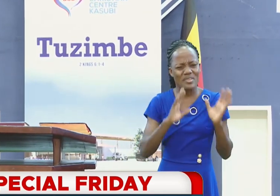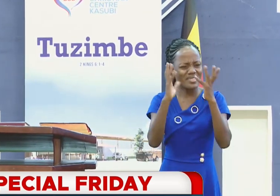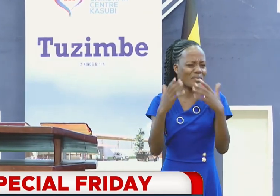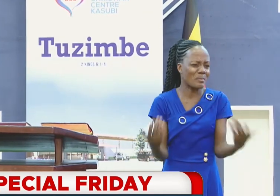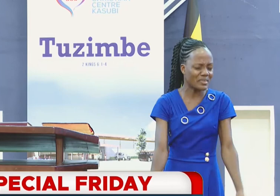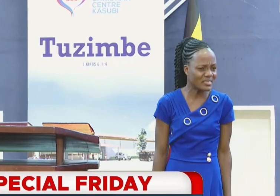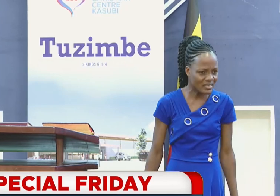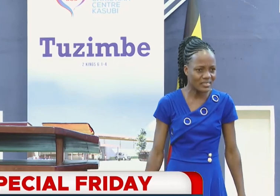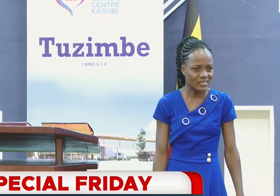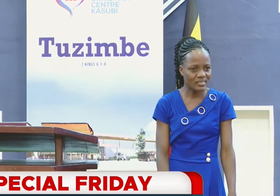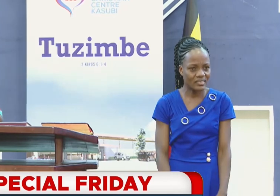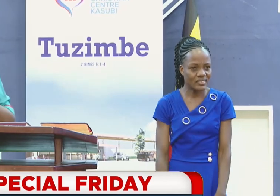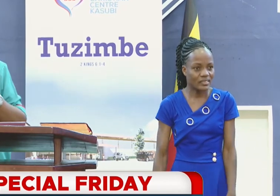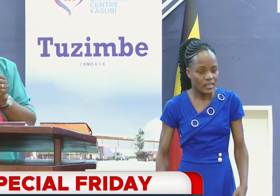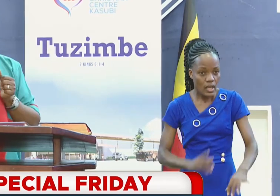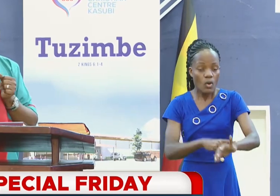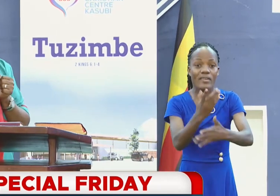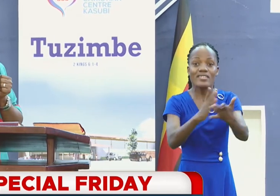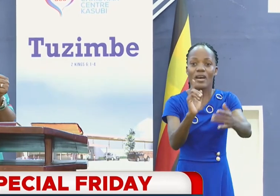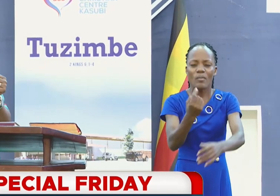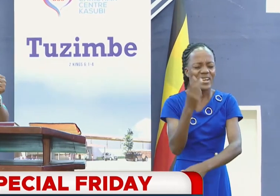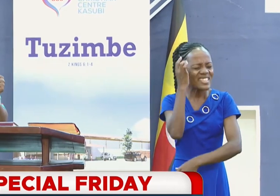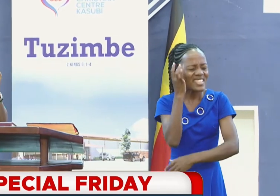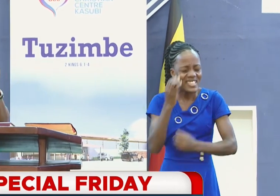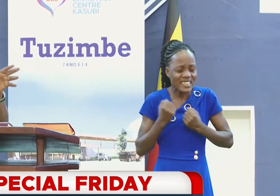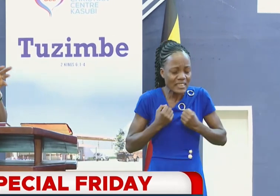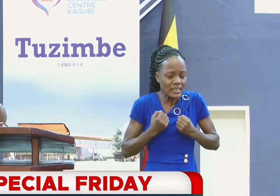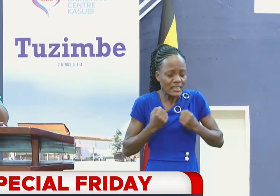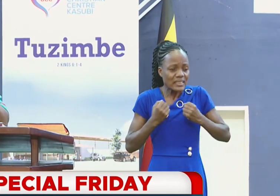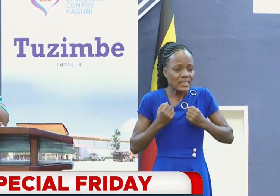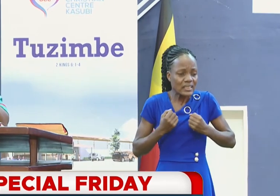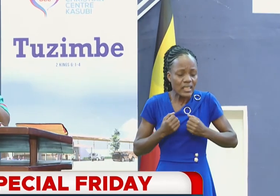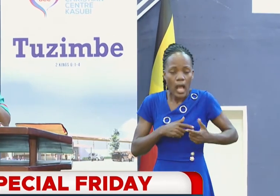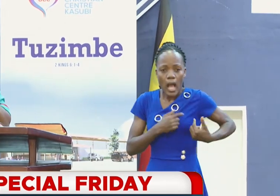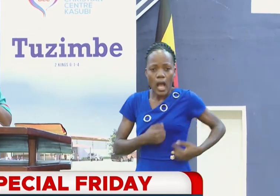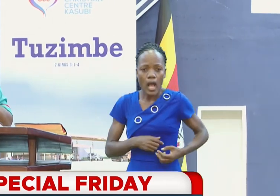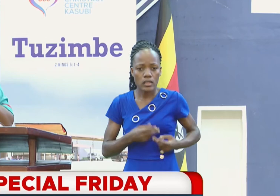imagine? Now when someone gets sick,